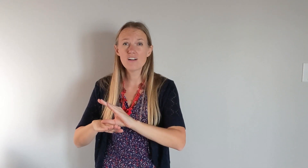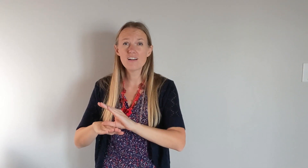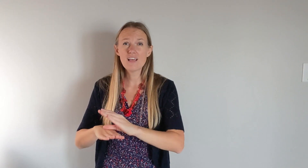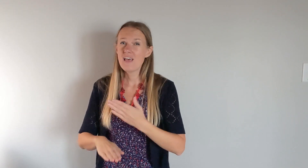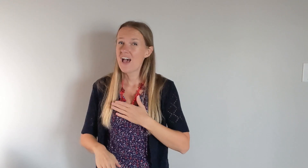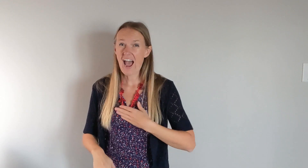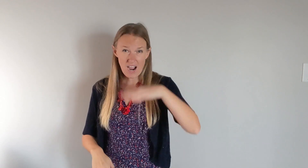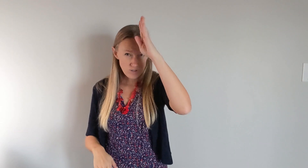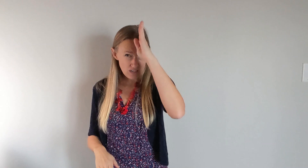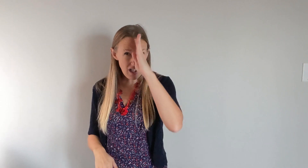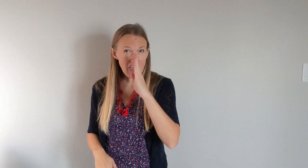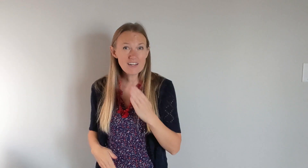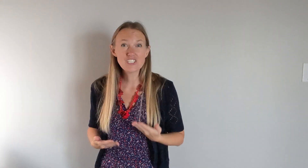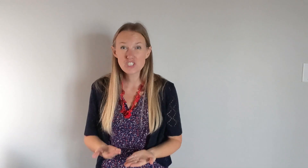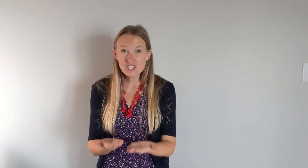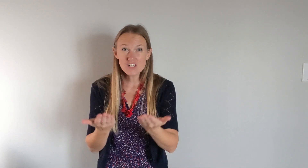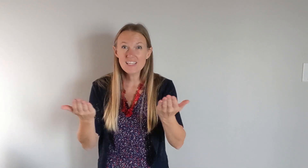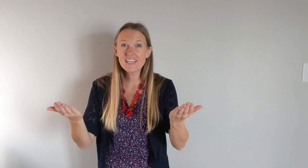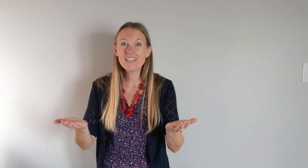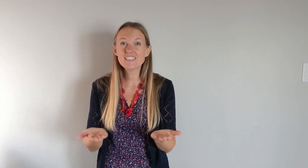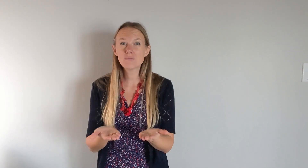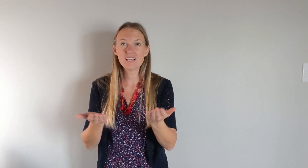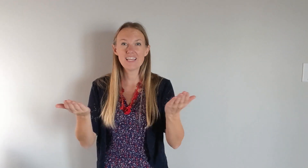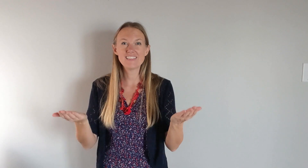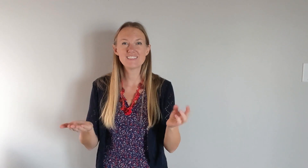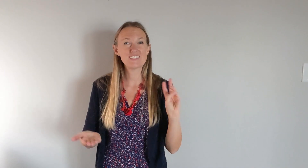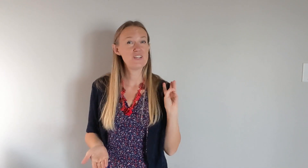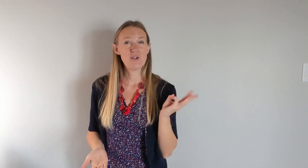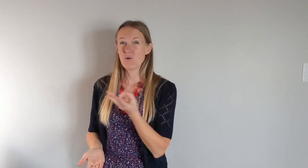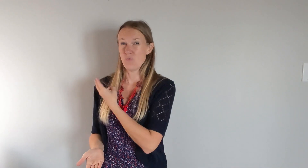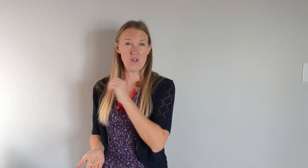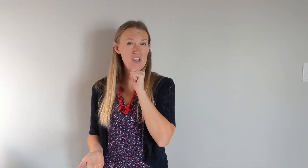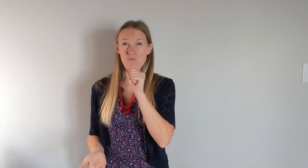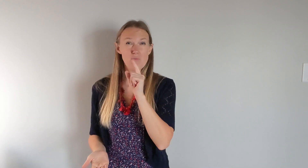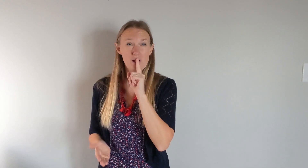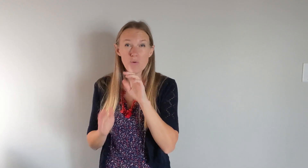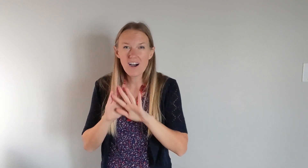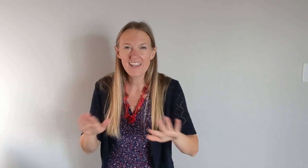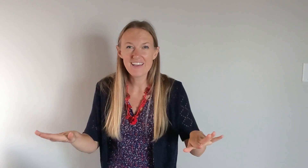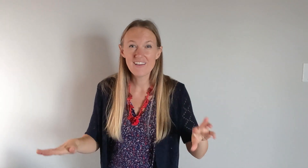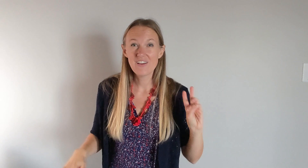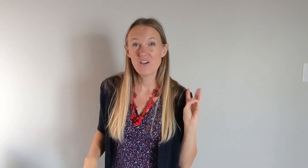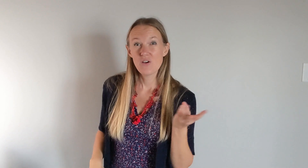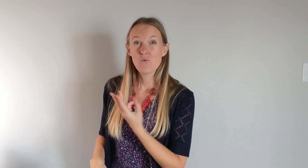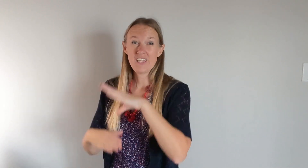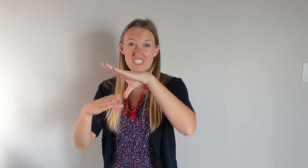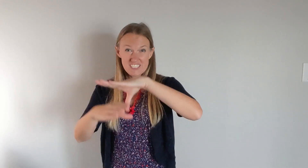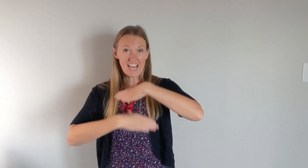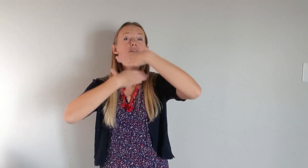Lord. Our God is surely in this place. We won't be quiet. We shout